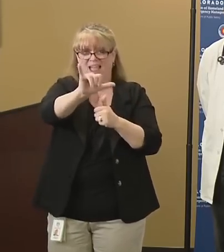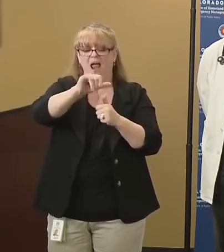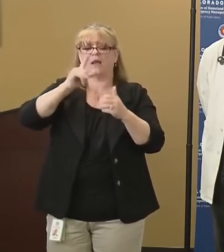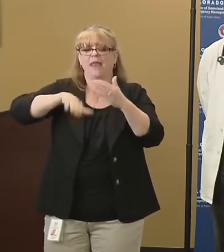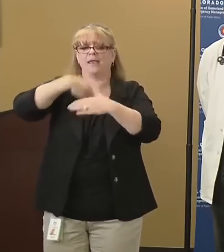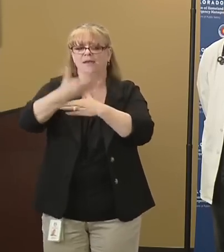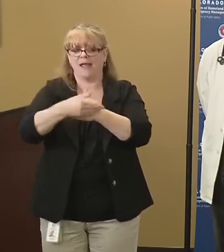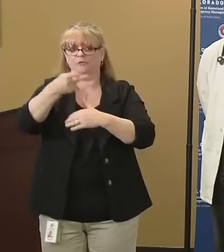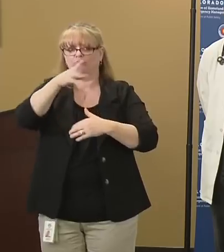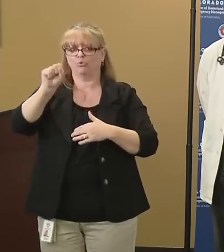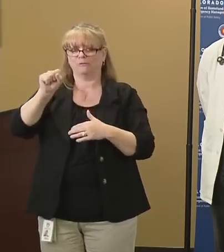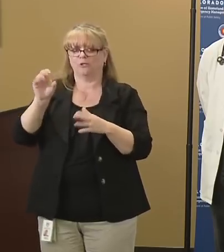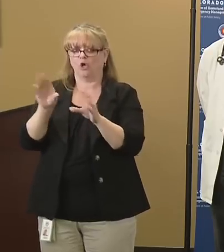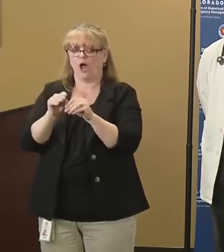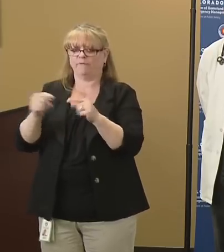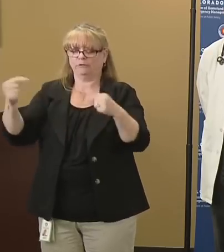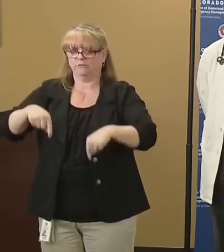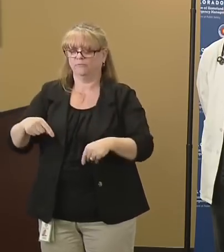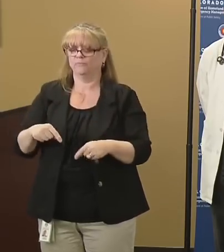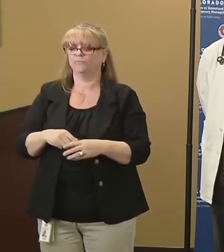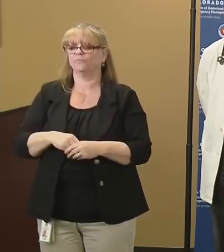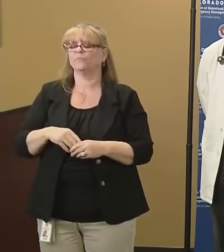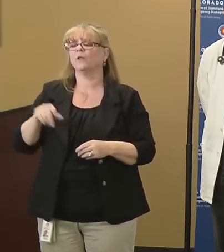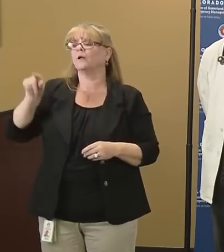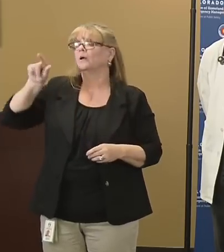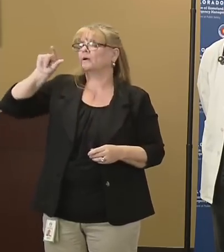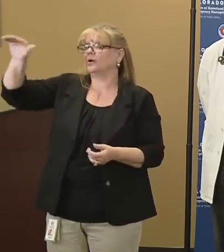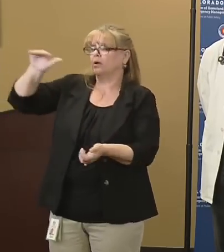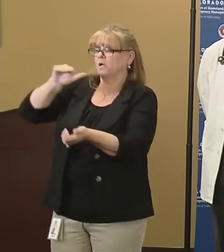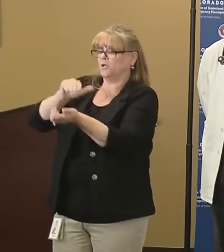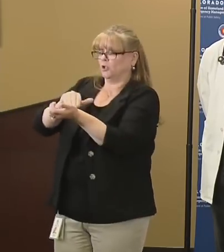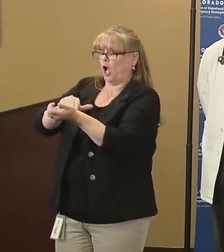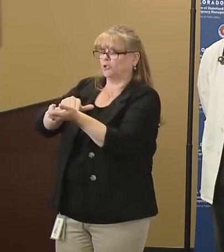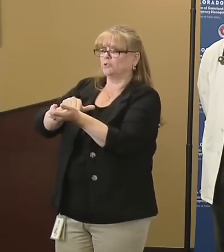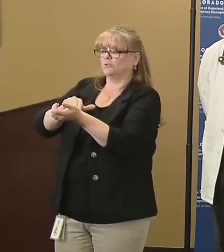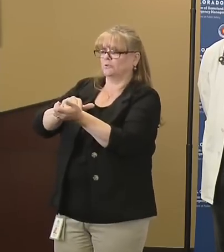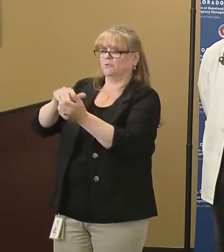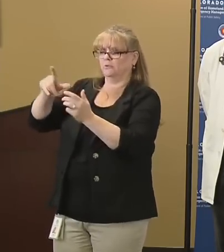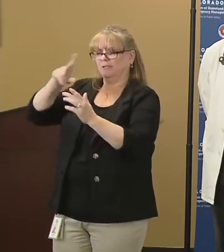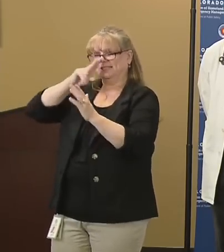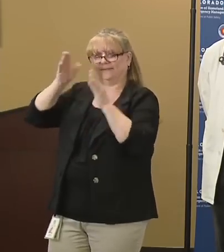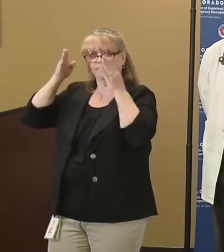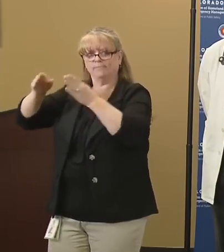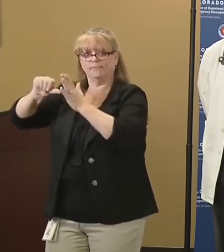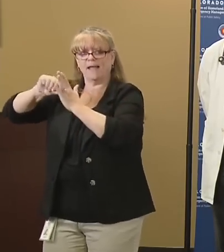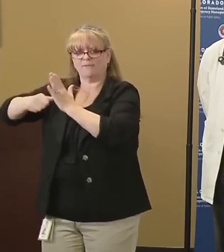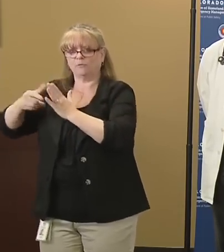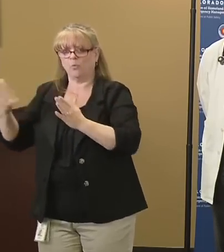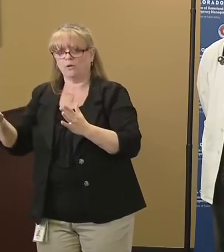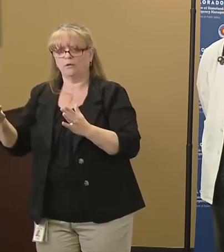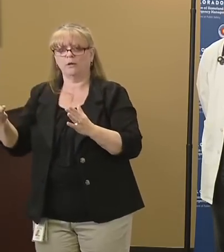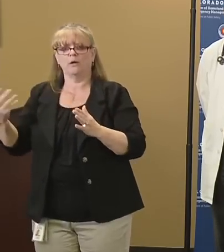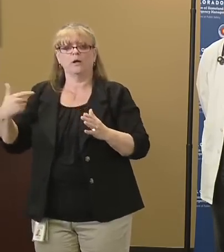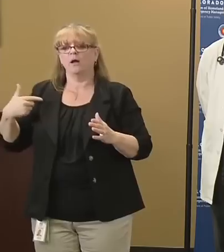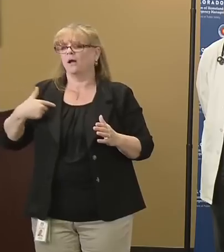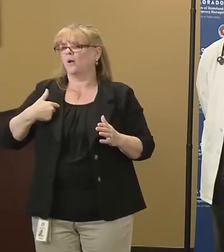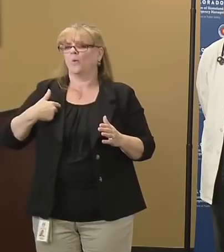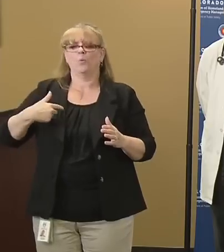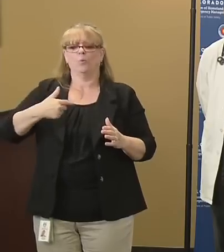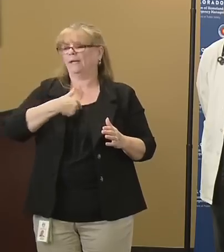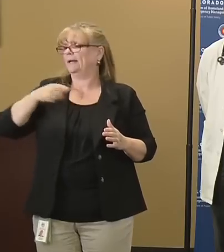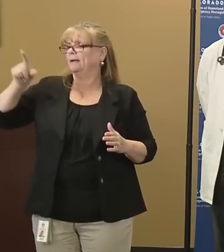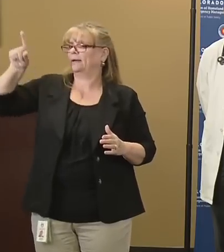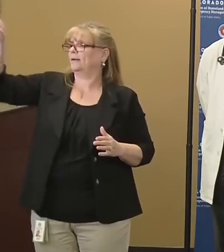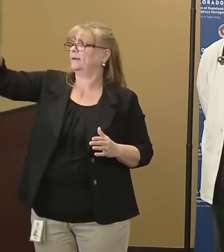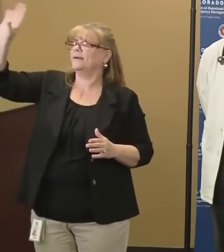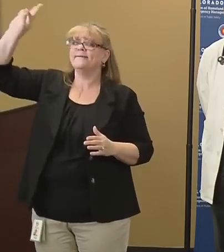hospital. But we are not operating on the assumption that the administration will be supplying what we need, and we're